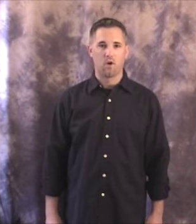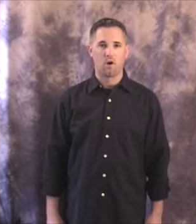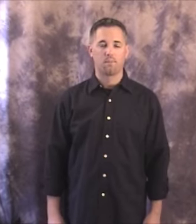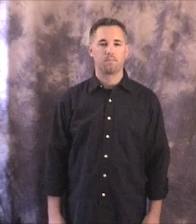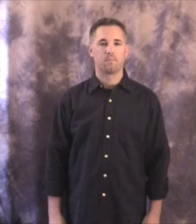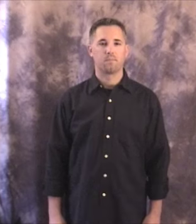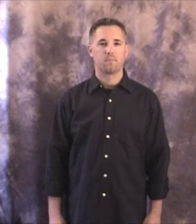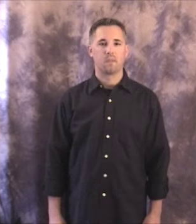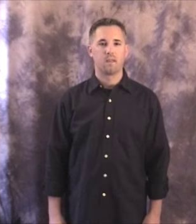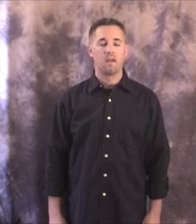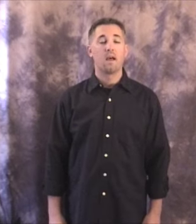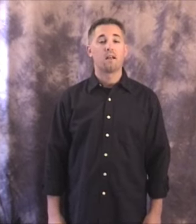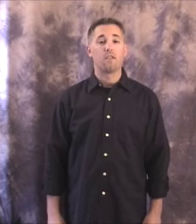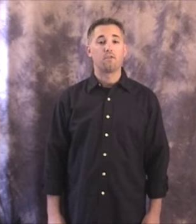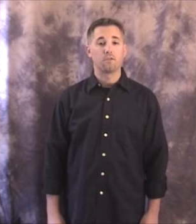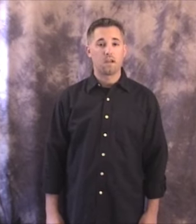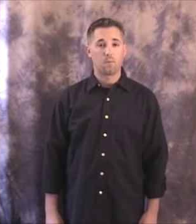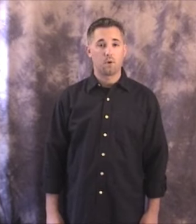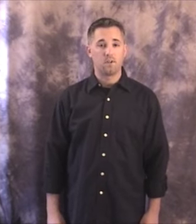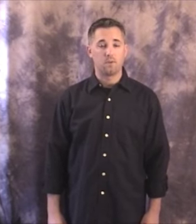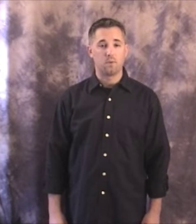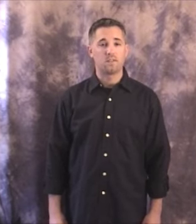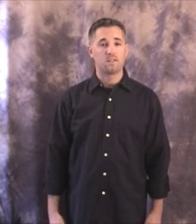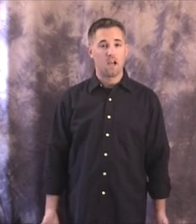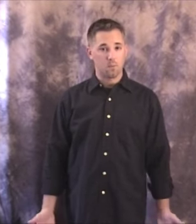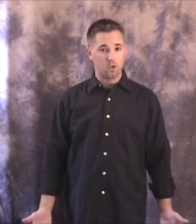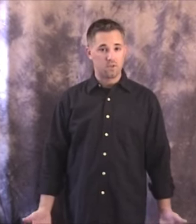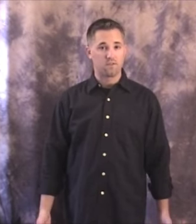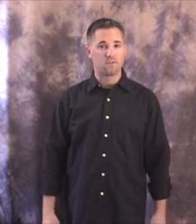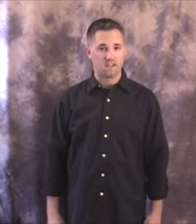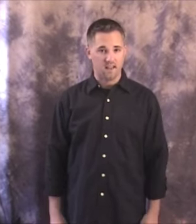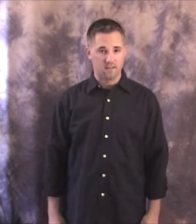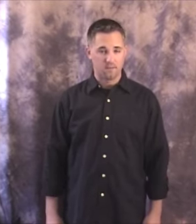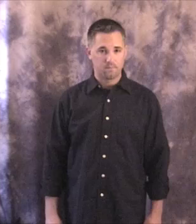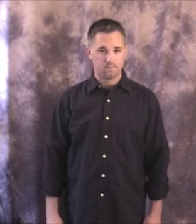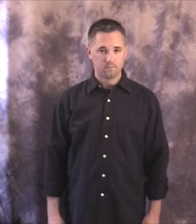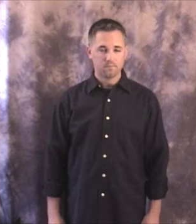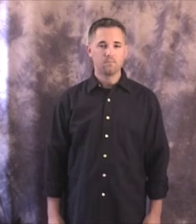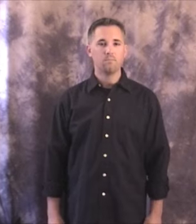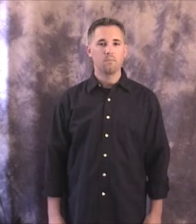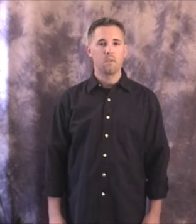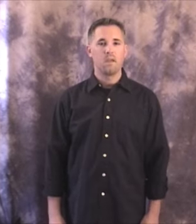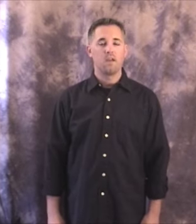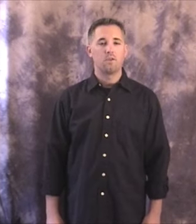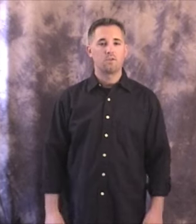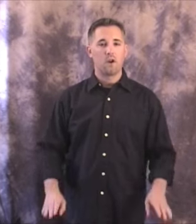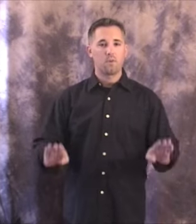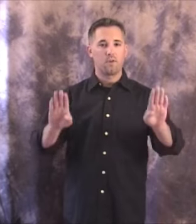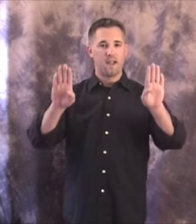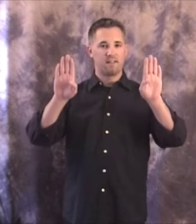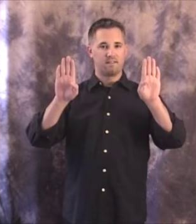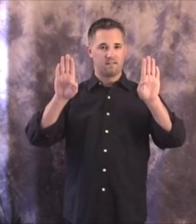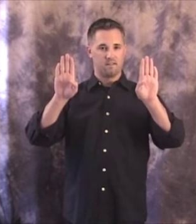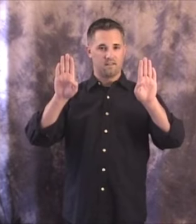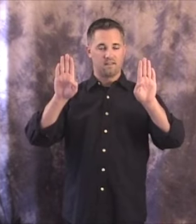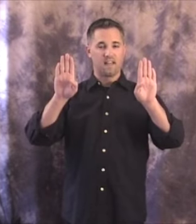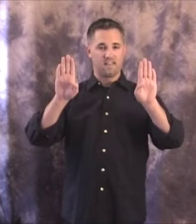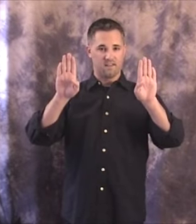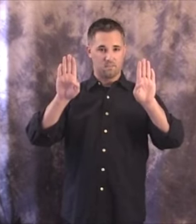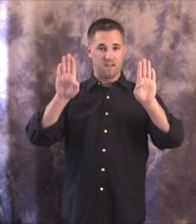along. Now the first sign we're going to do is the sign we're using for silent. You start with your hands like this, make